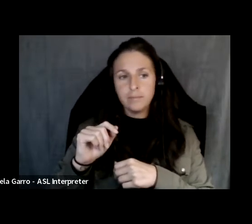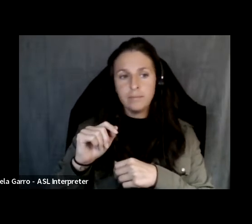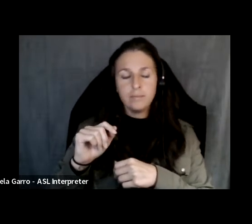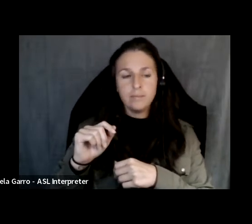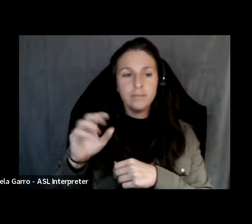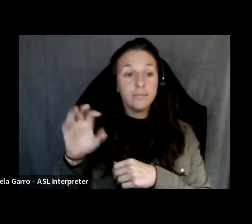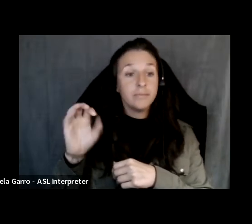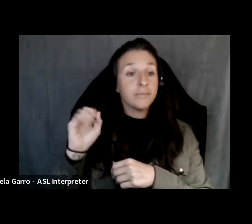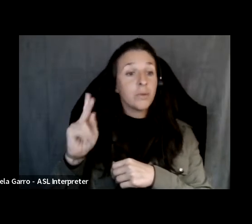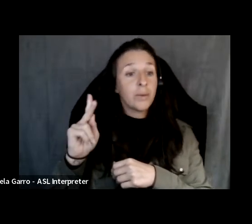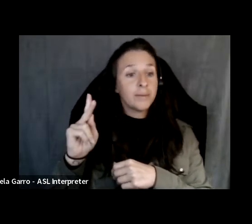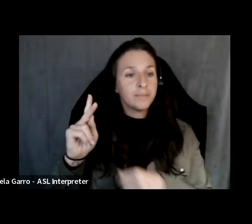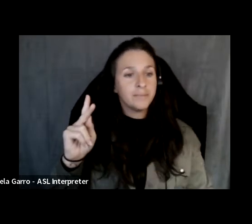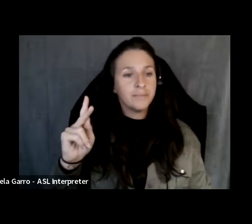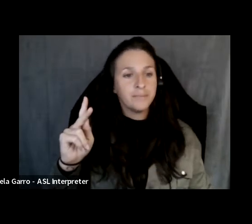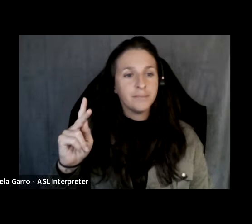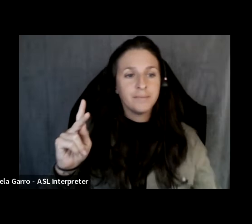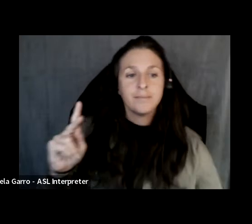Okay.